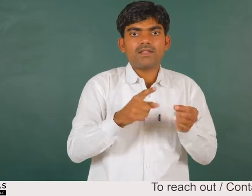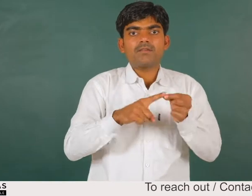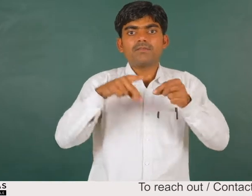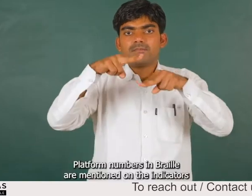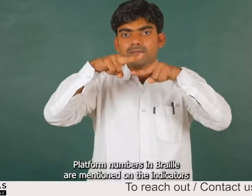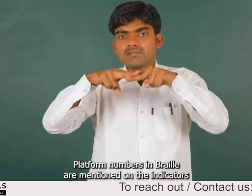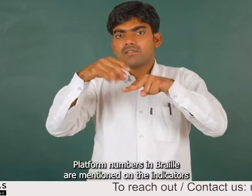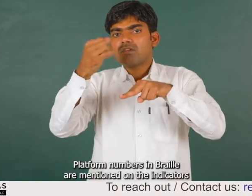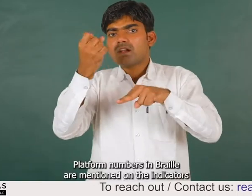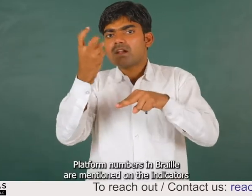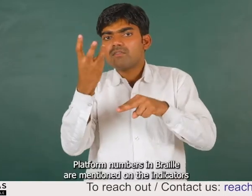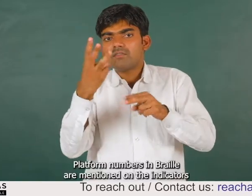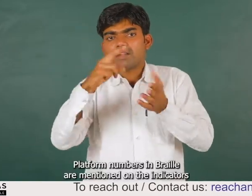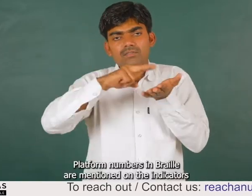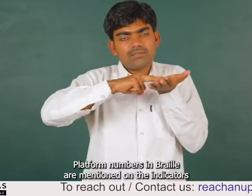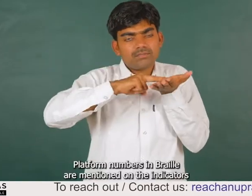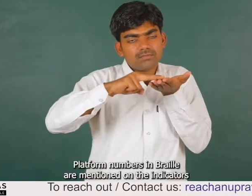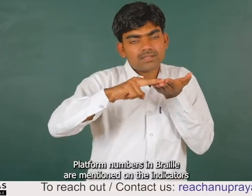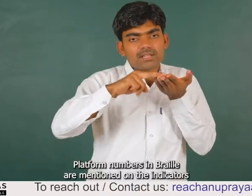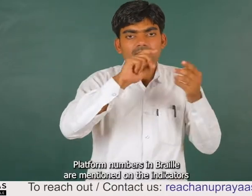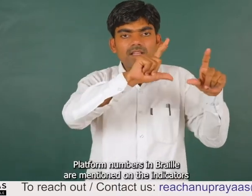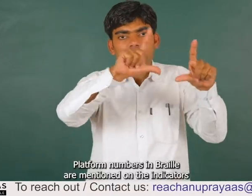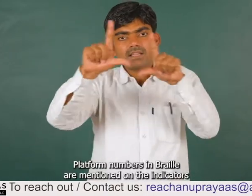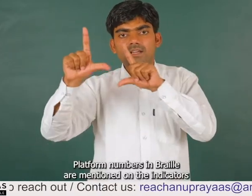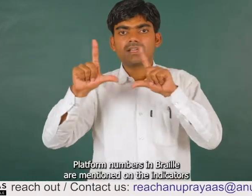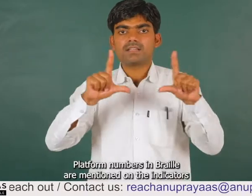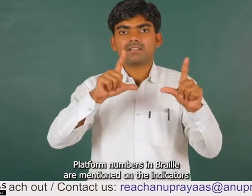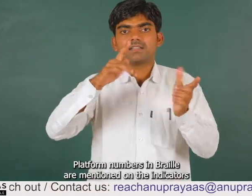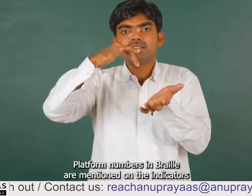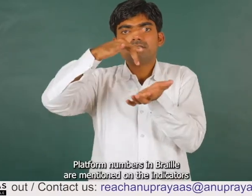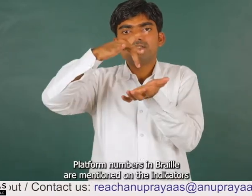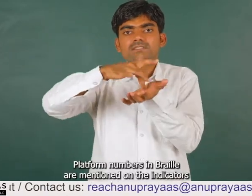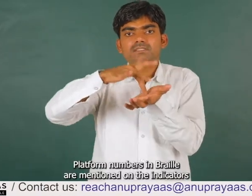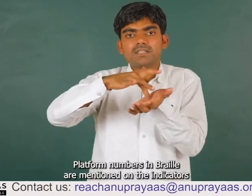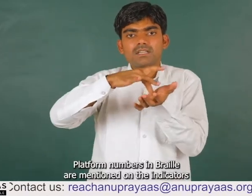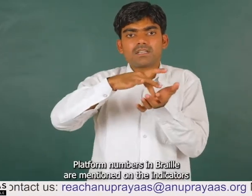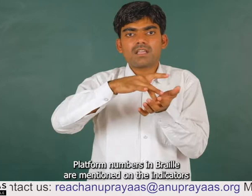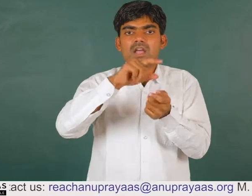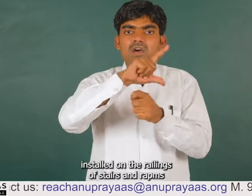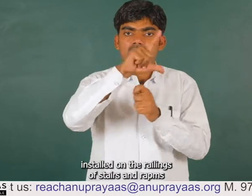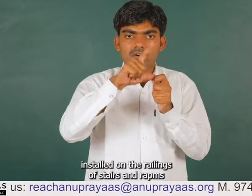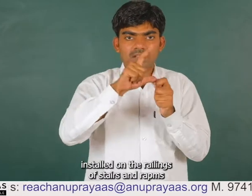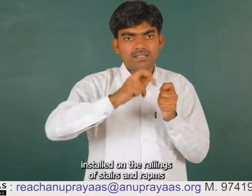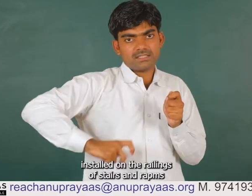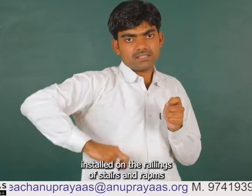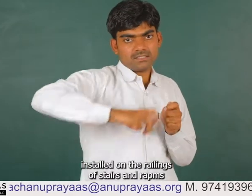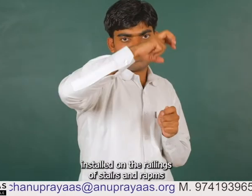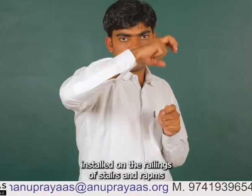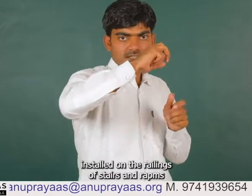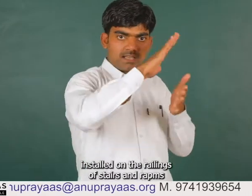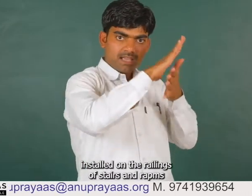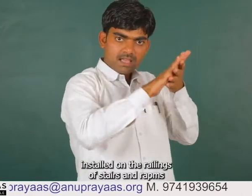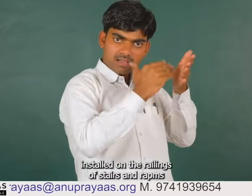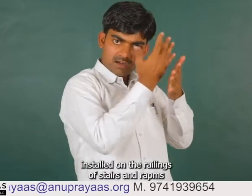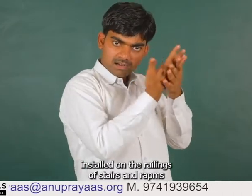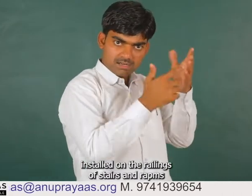Platform numbers in Braille are mentioned on the indicators installed on the railings of stairs